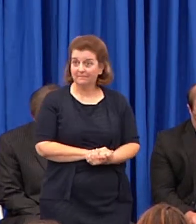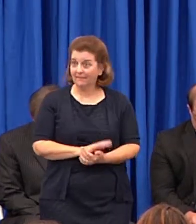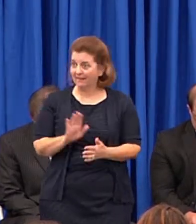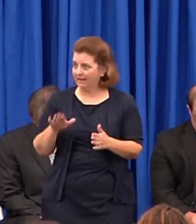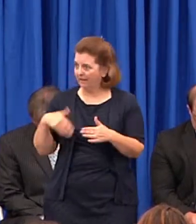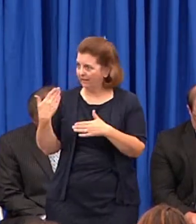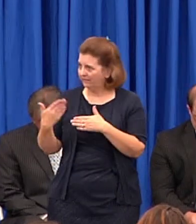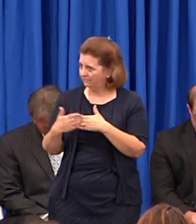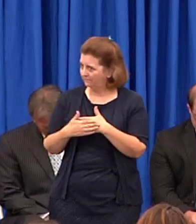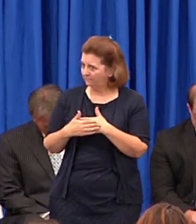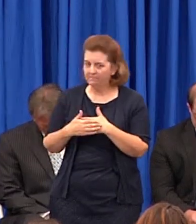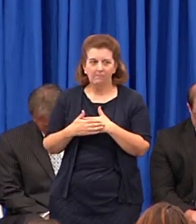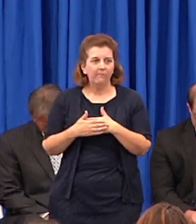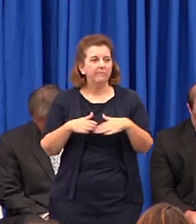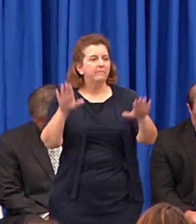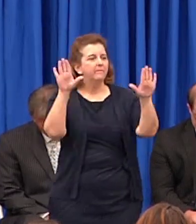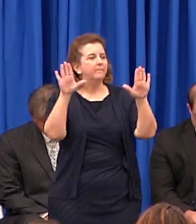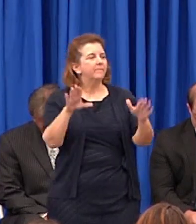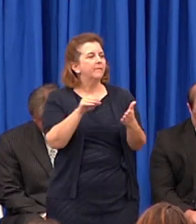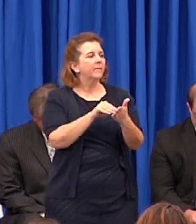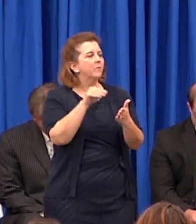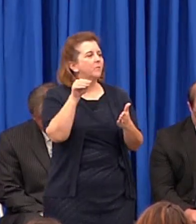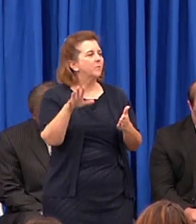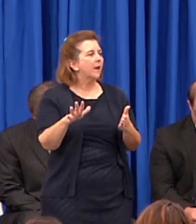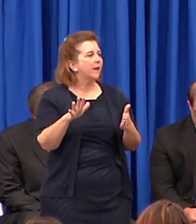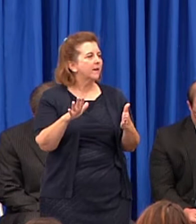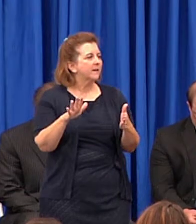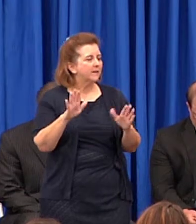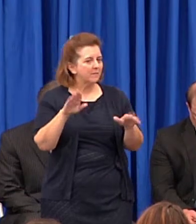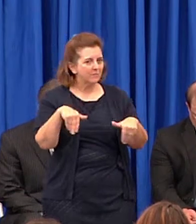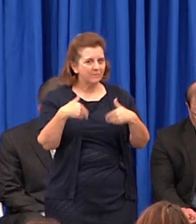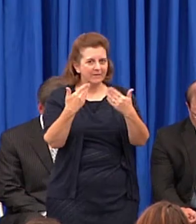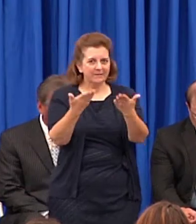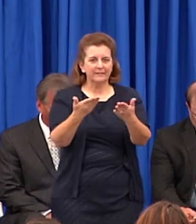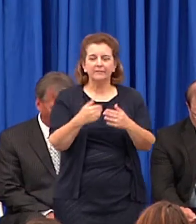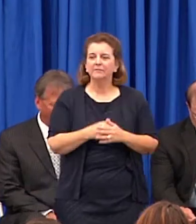Next, we have the Outstanding Student presentation.